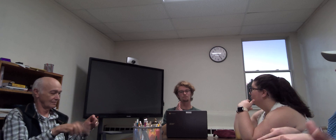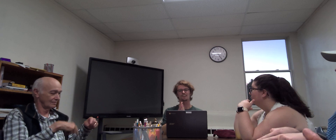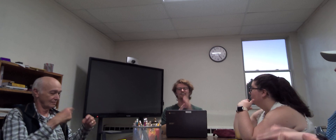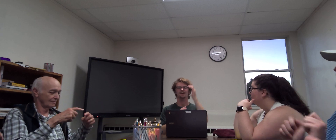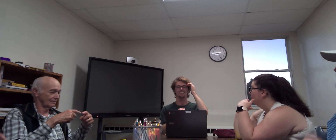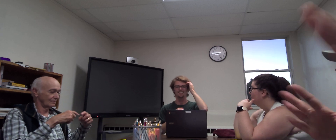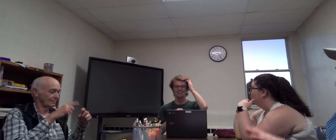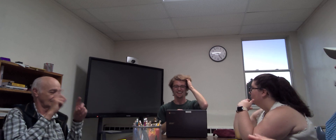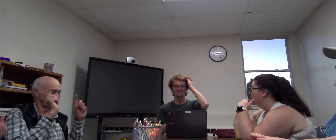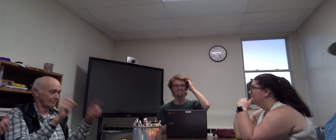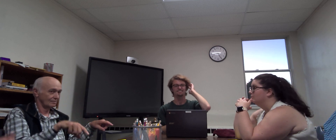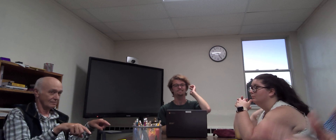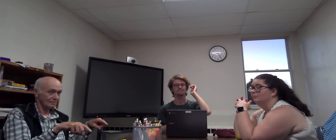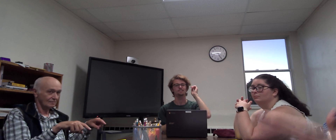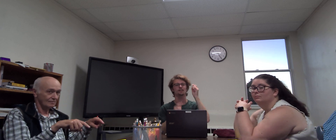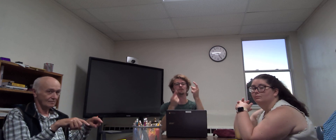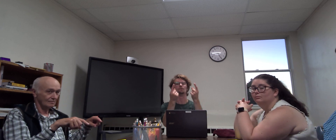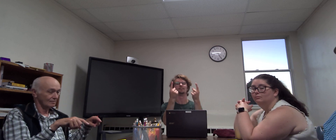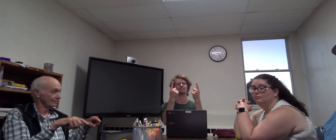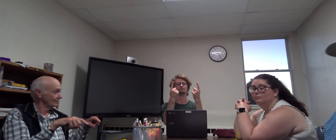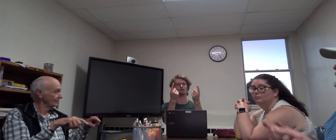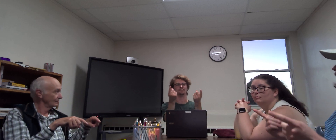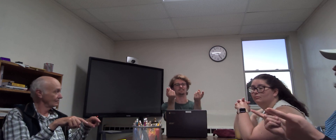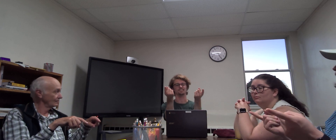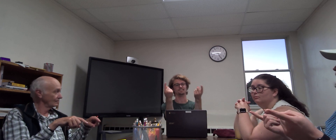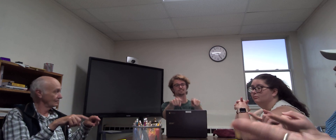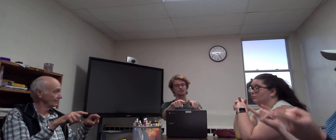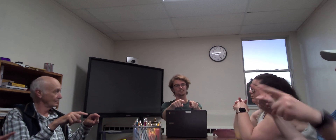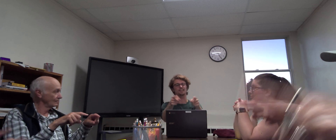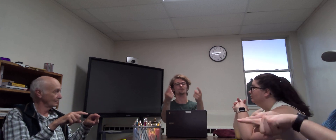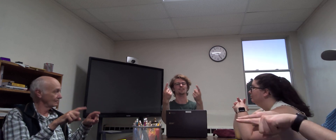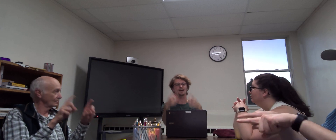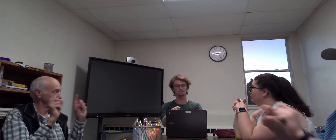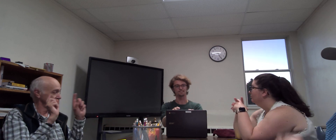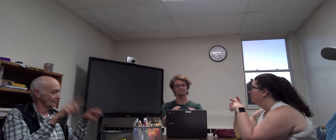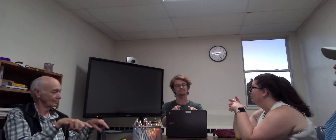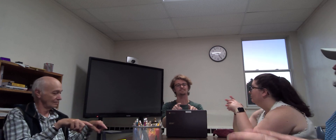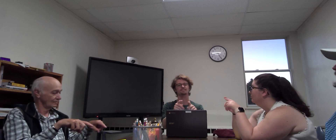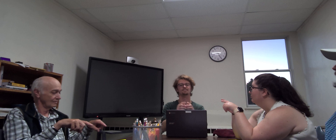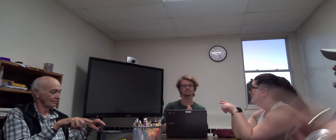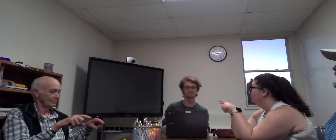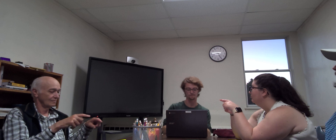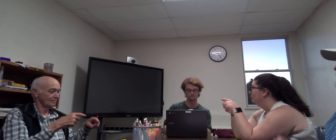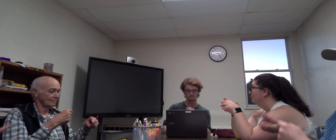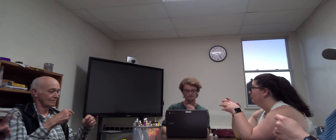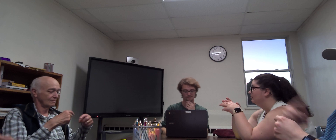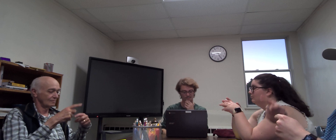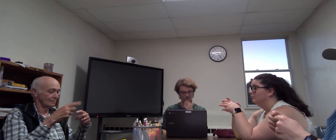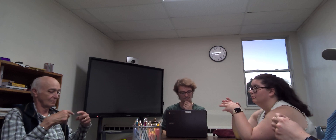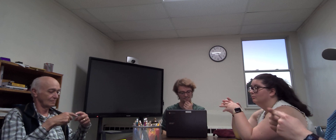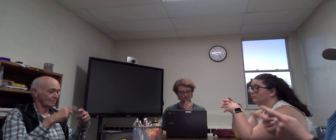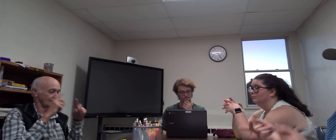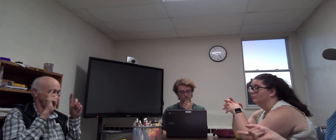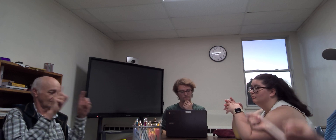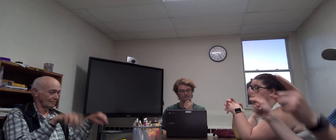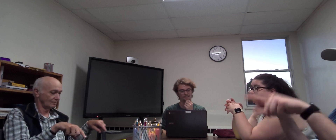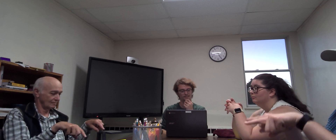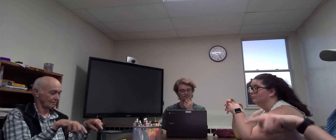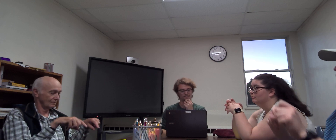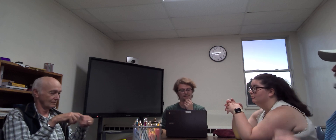Okay. Is it open hands? I'm doing this. With pointer fingers Okay. going down. Happen. Okay. Okay. It's